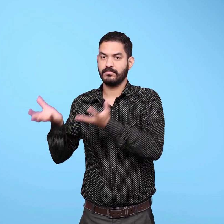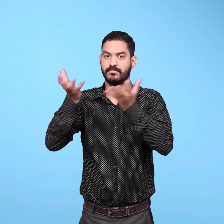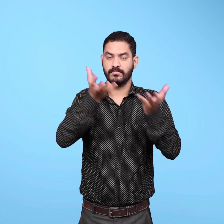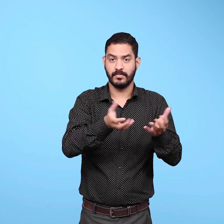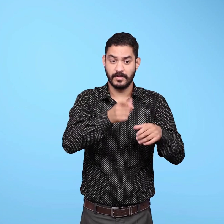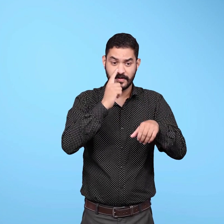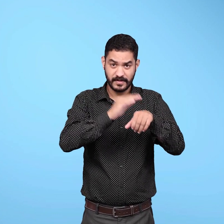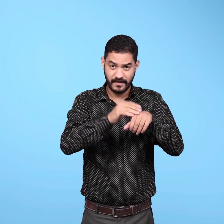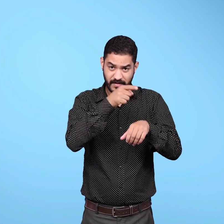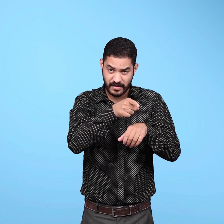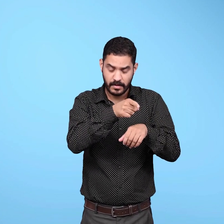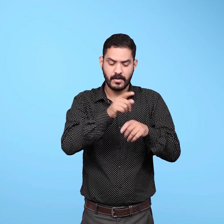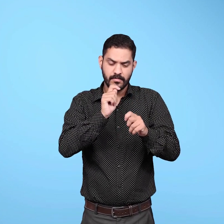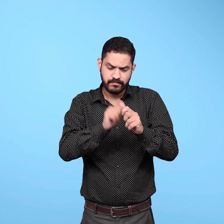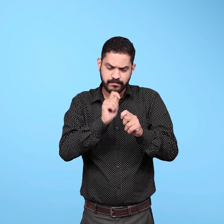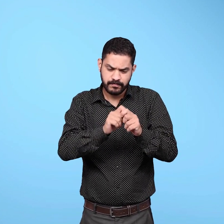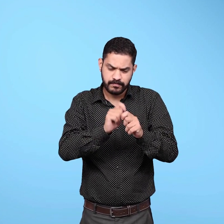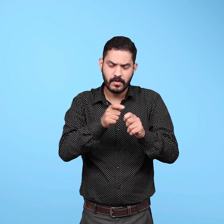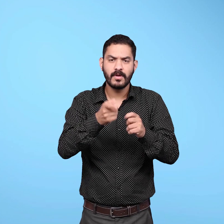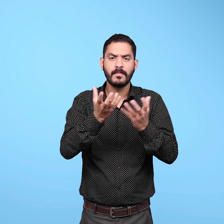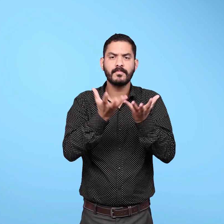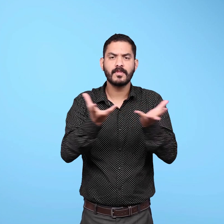superintendent and take the finished work back to him.